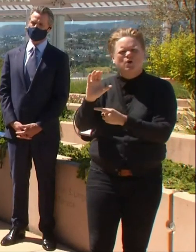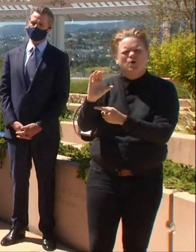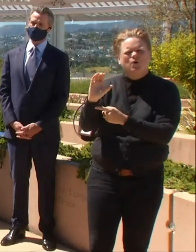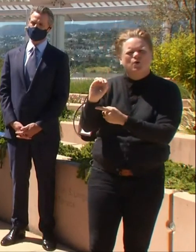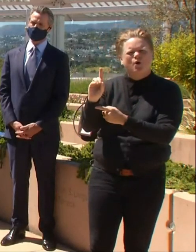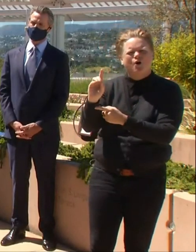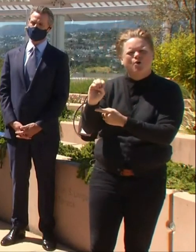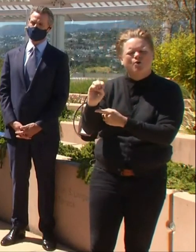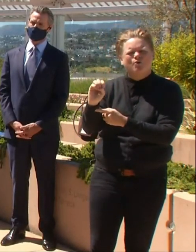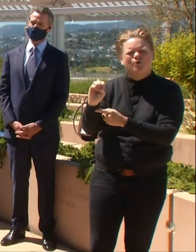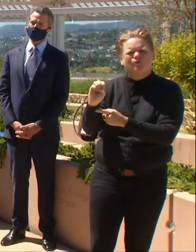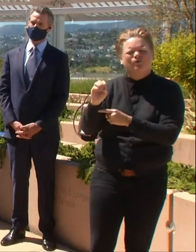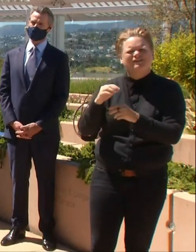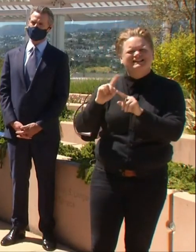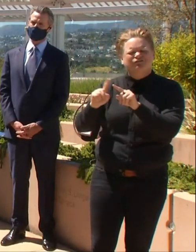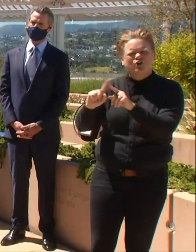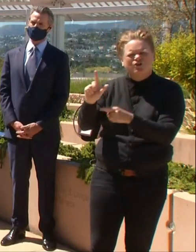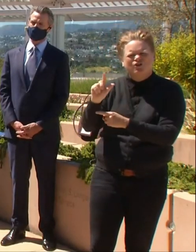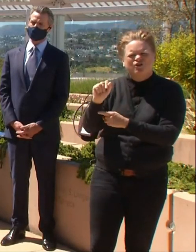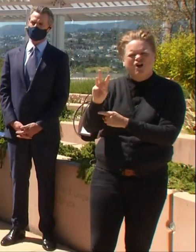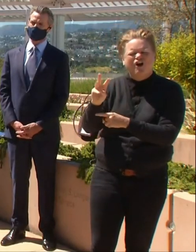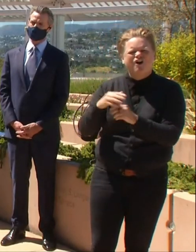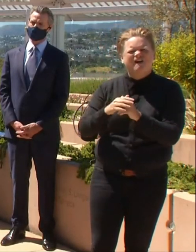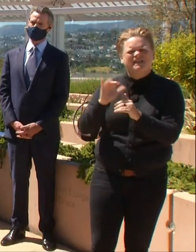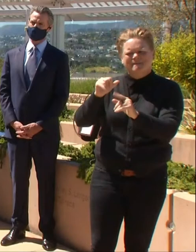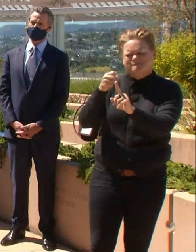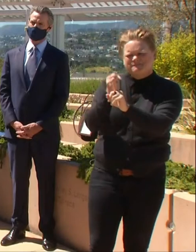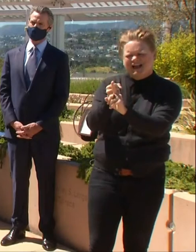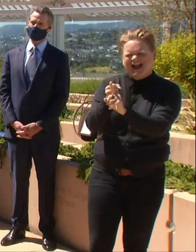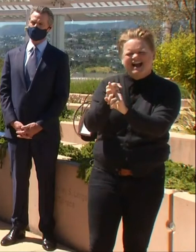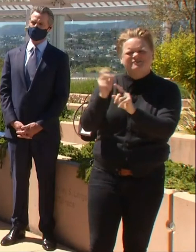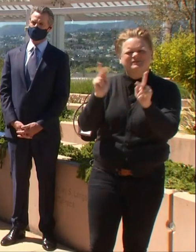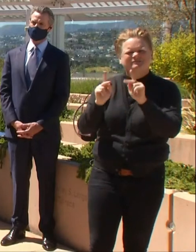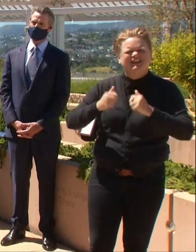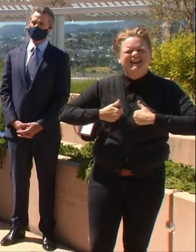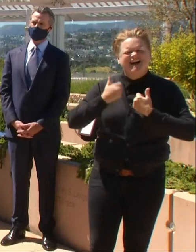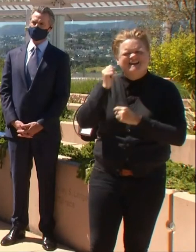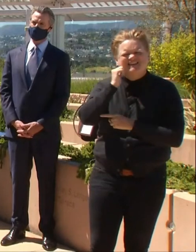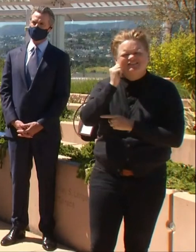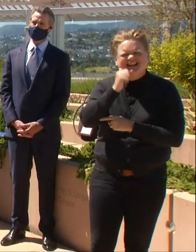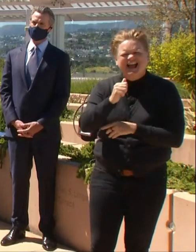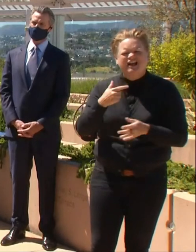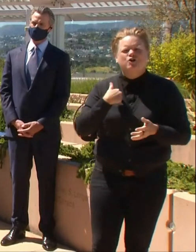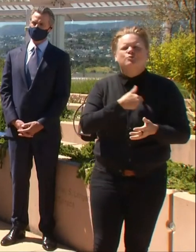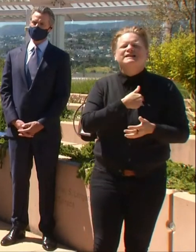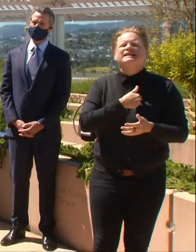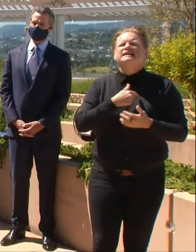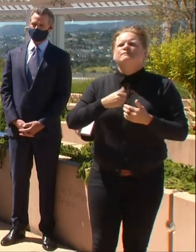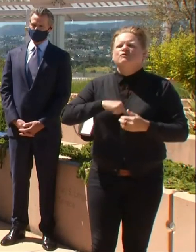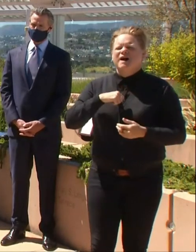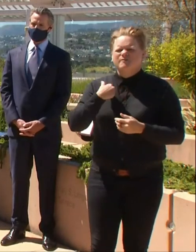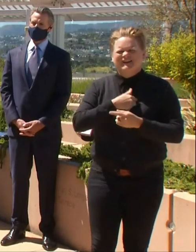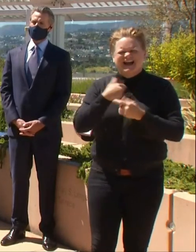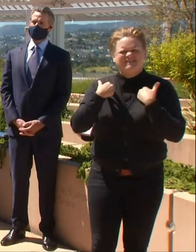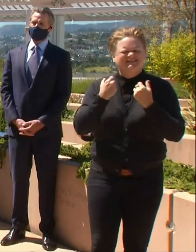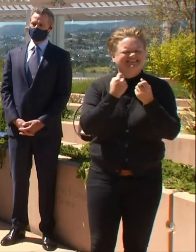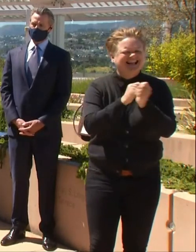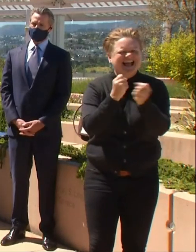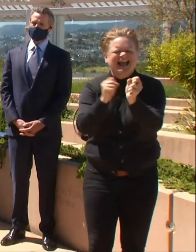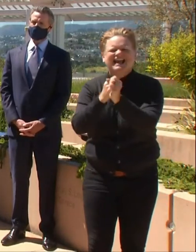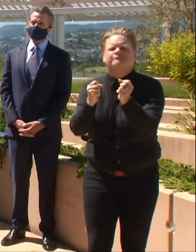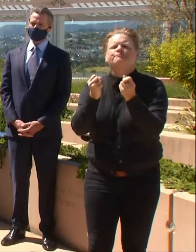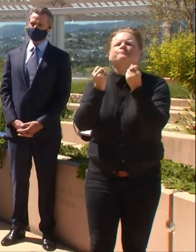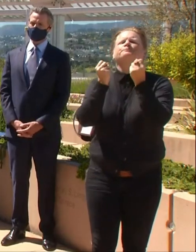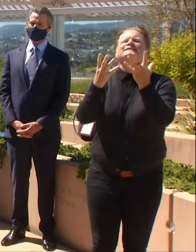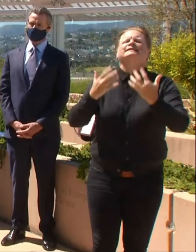And what we have done in California is something we should be proud of. We have saved lives, more lives than we'll ever know. And the path that we have